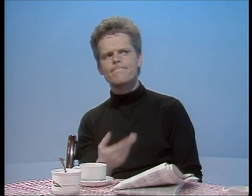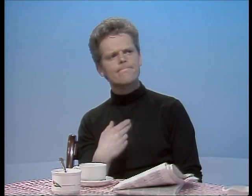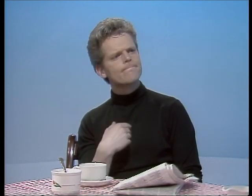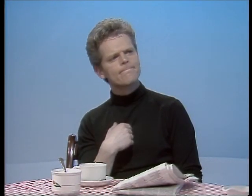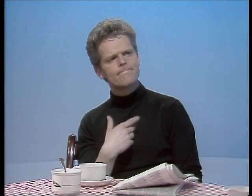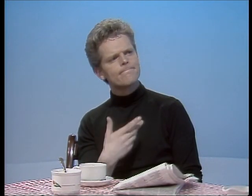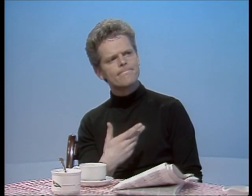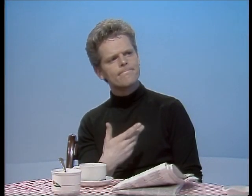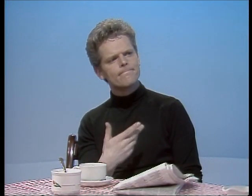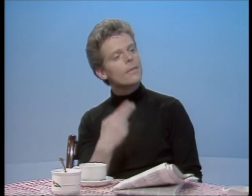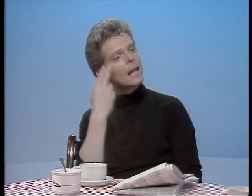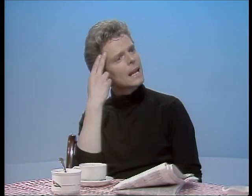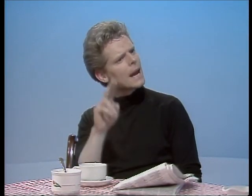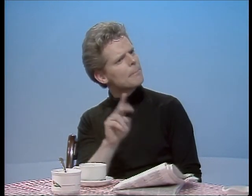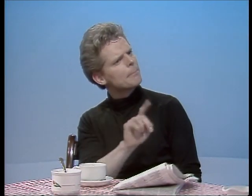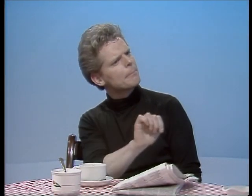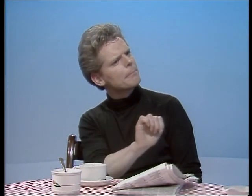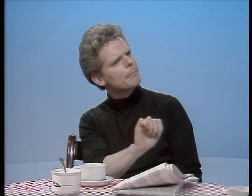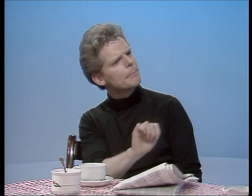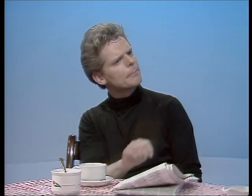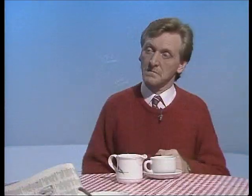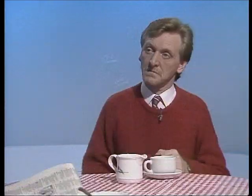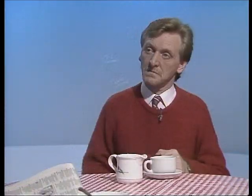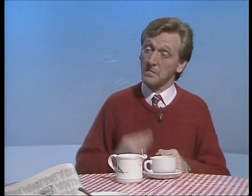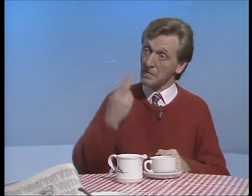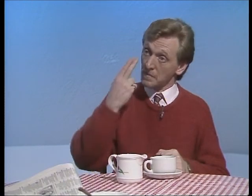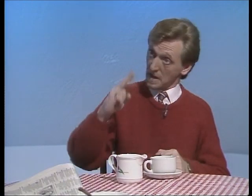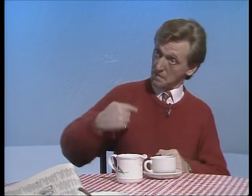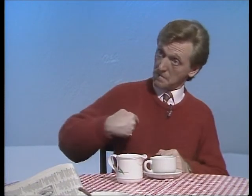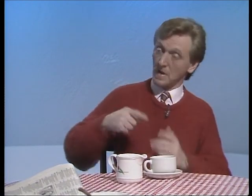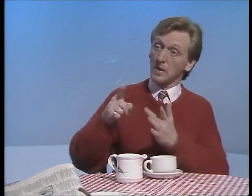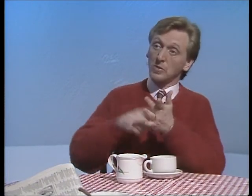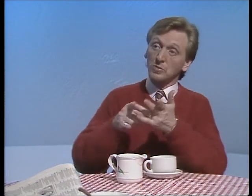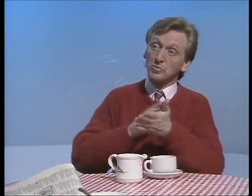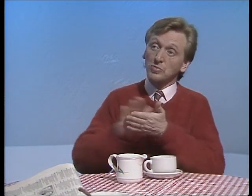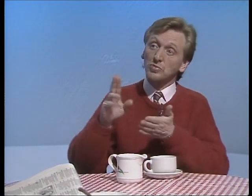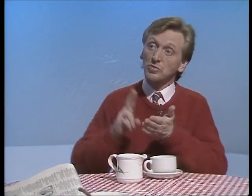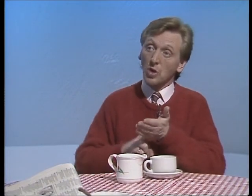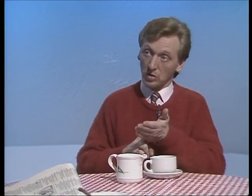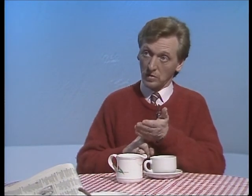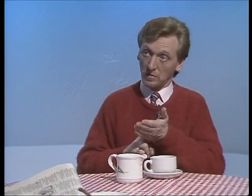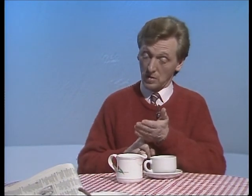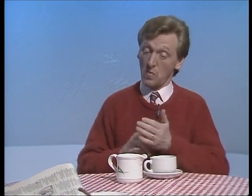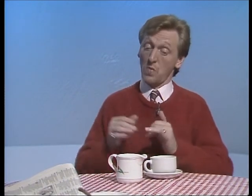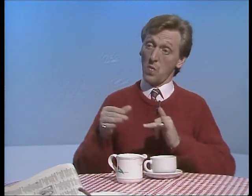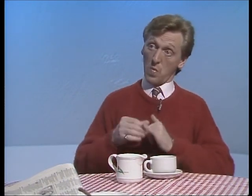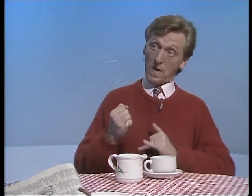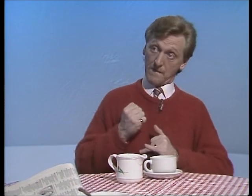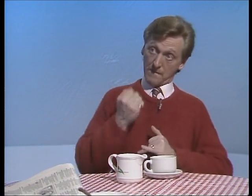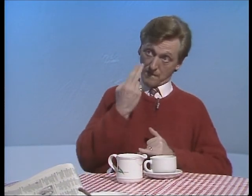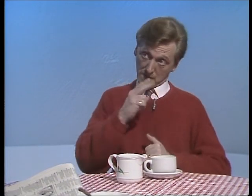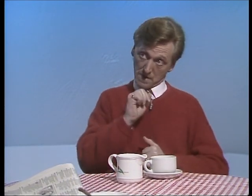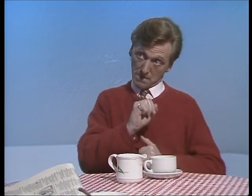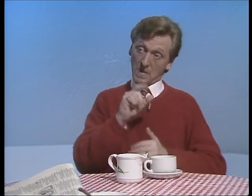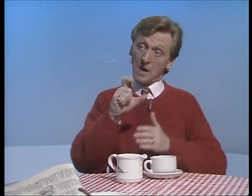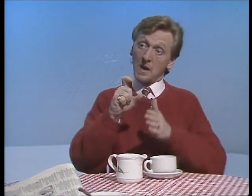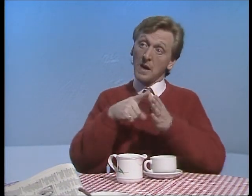I don't know them. What's your name? My name is John. My wife's name is